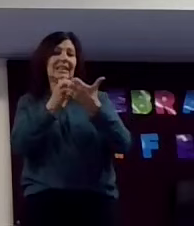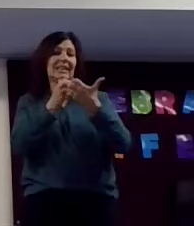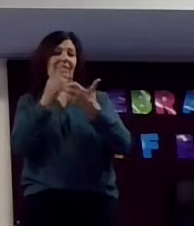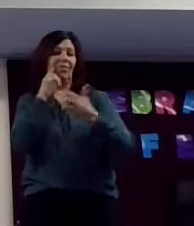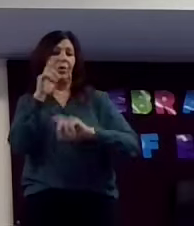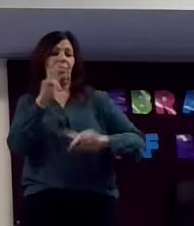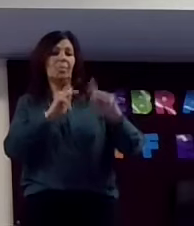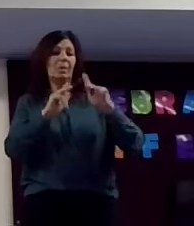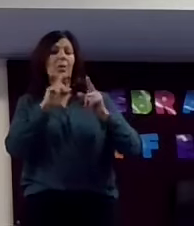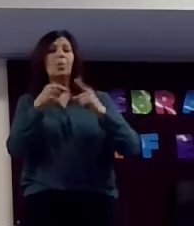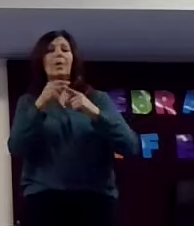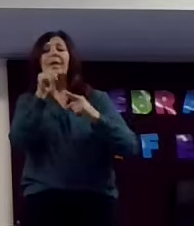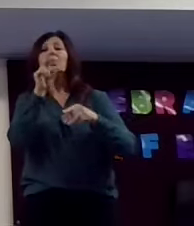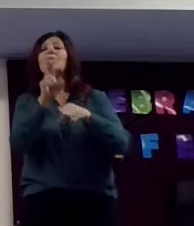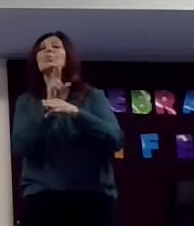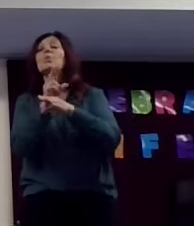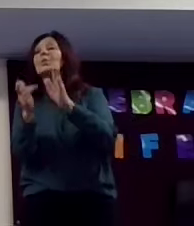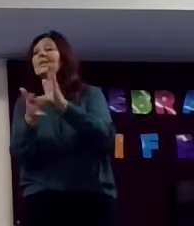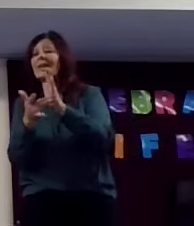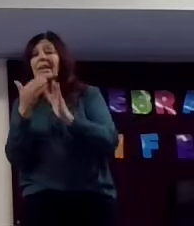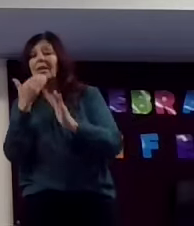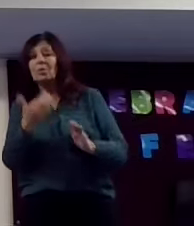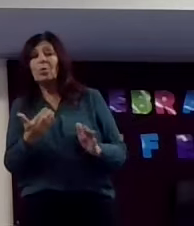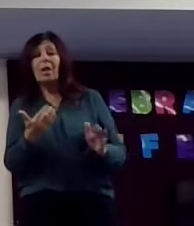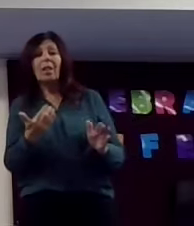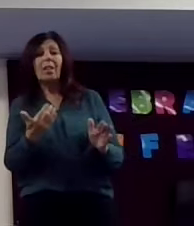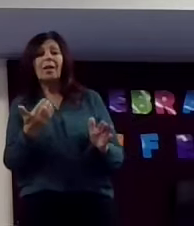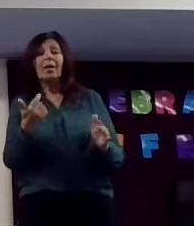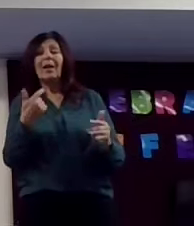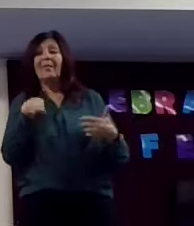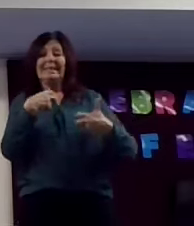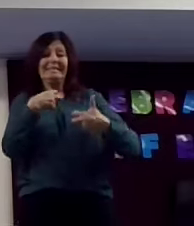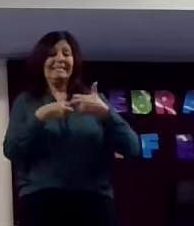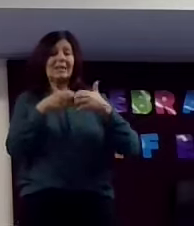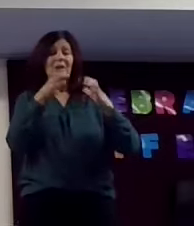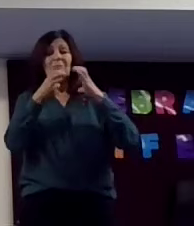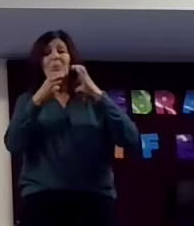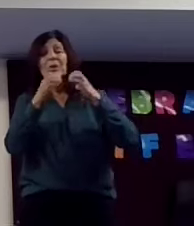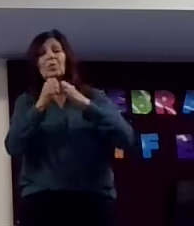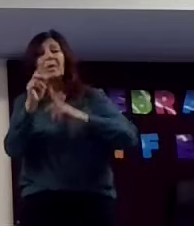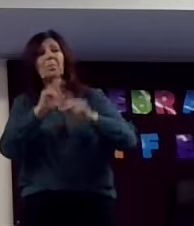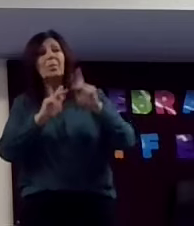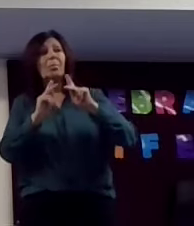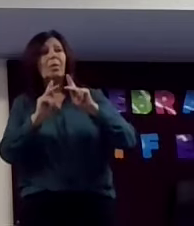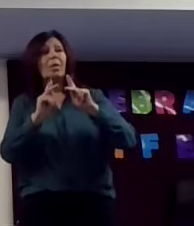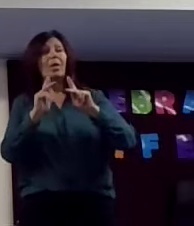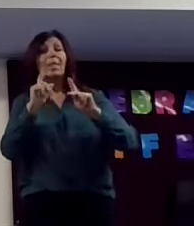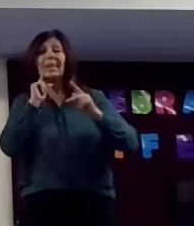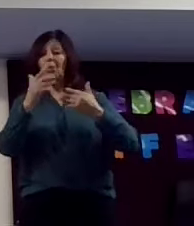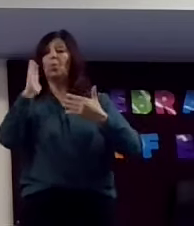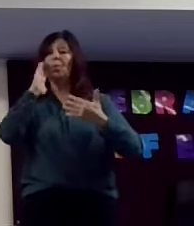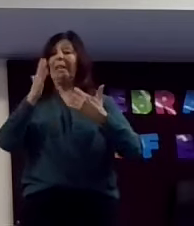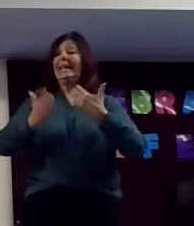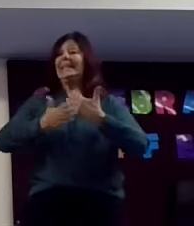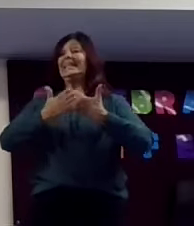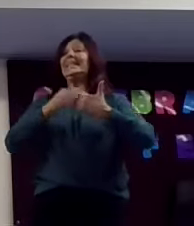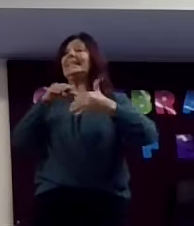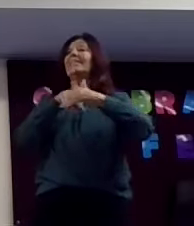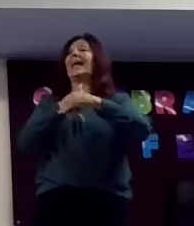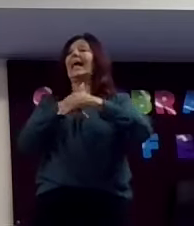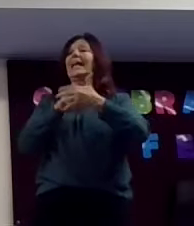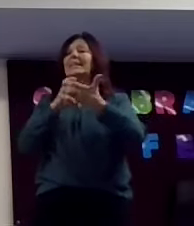don't use technology well and are having difficulty communicating with people, ease of access be added into